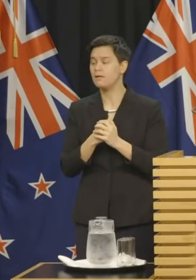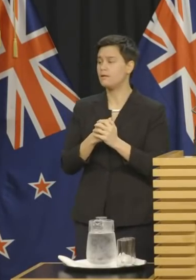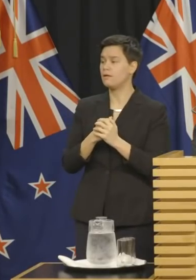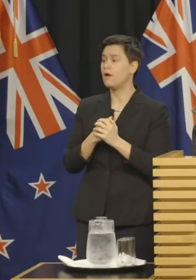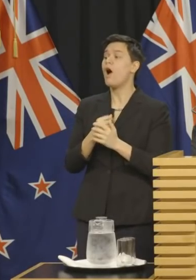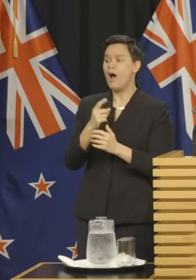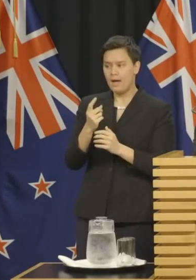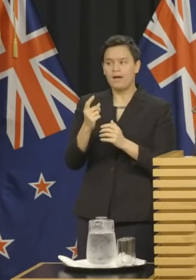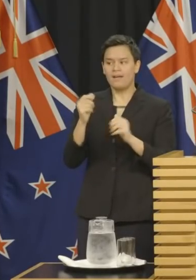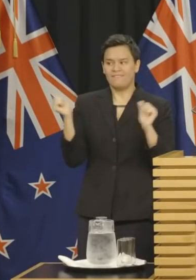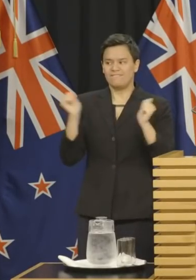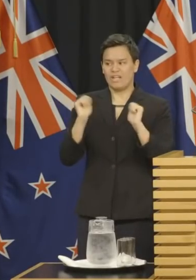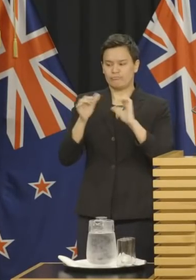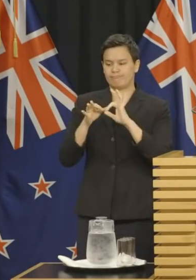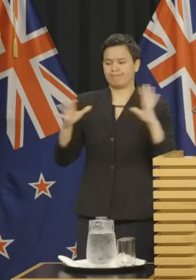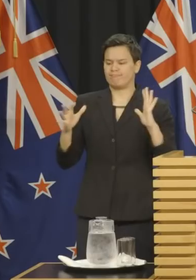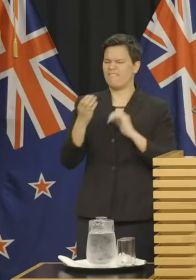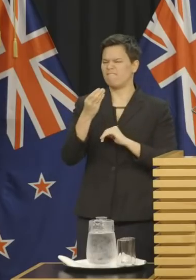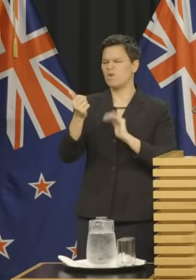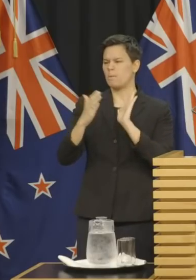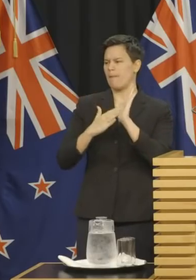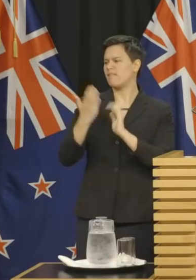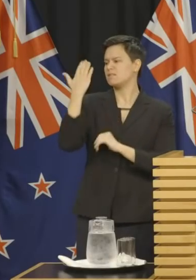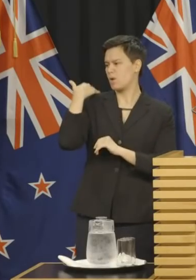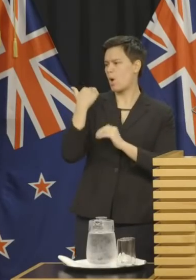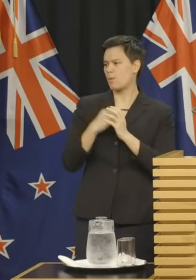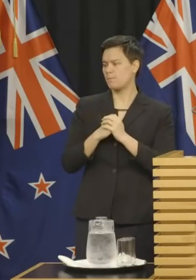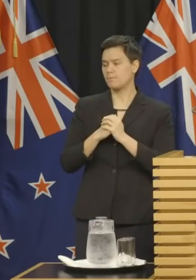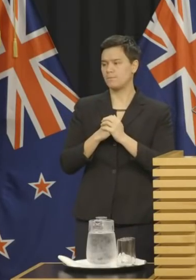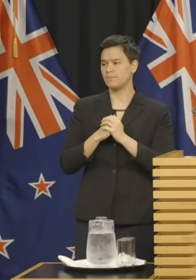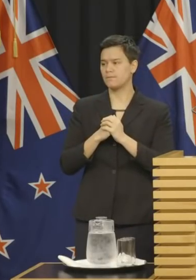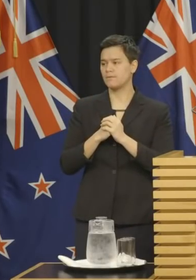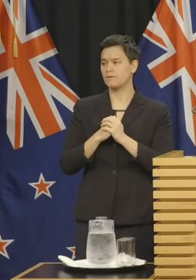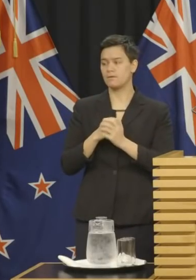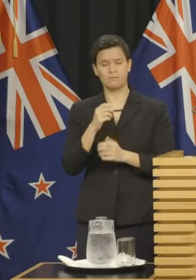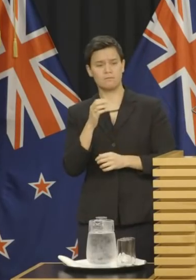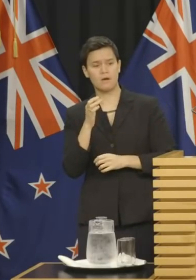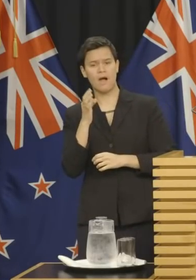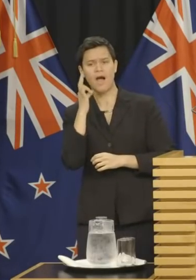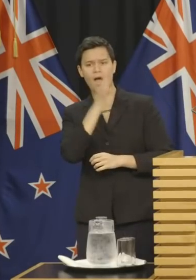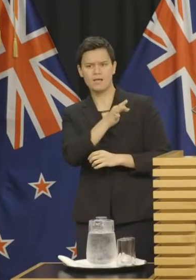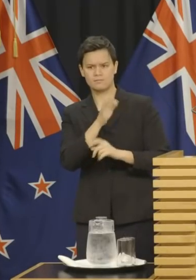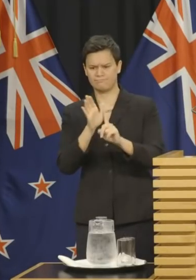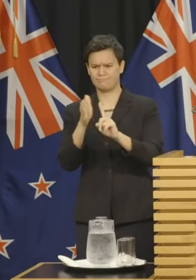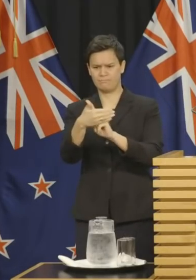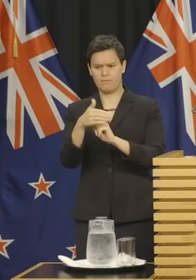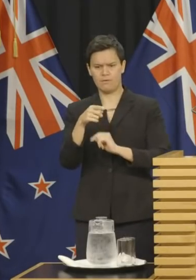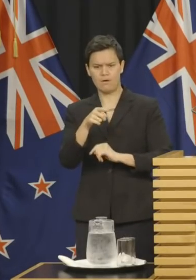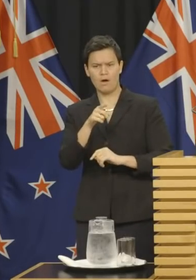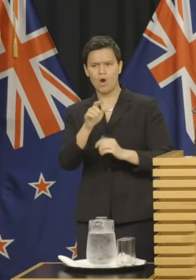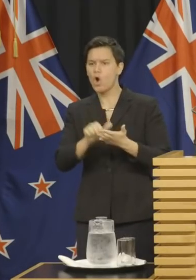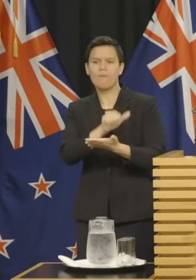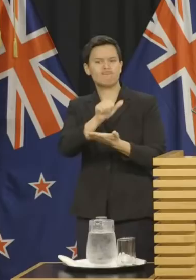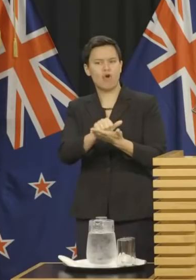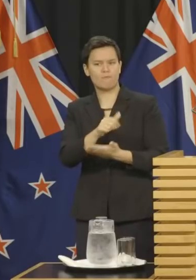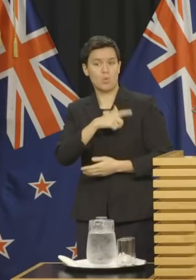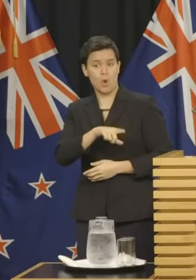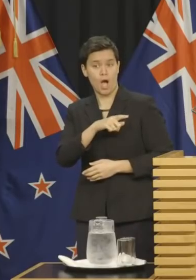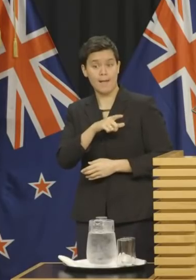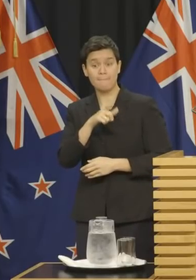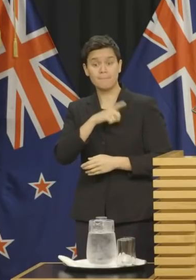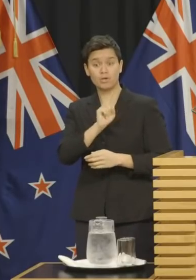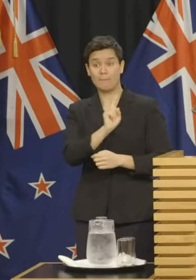ago. Is it the power imbalance, Prime Barry? Minister? Is it the power imbalance that you're I've concerned about, rather than just the